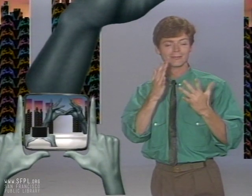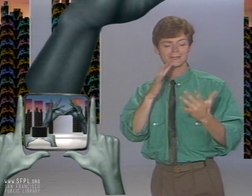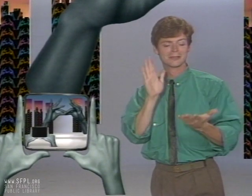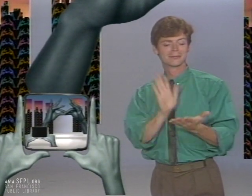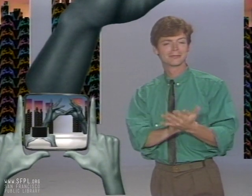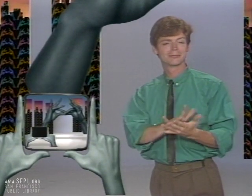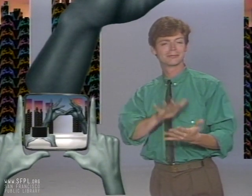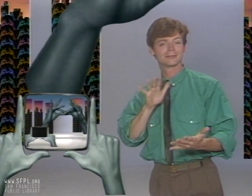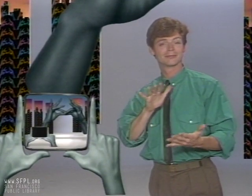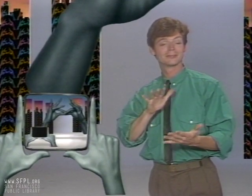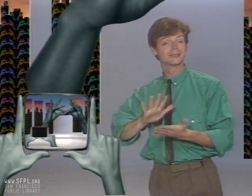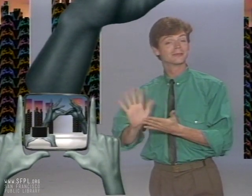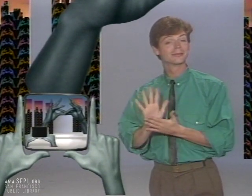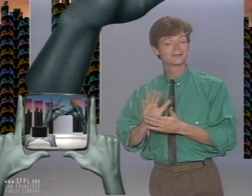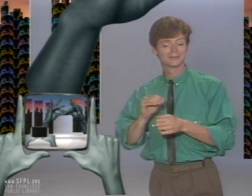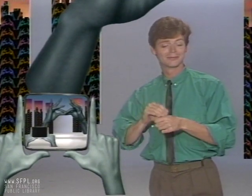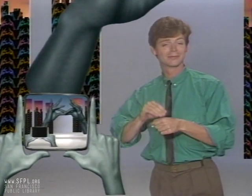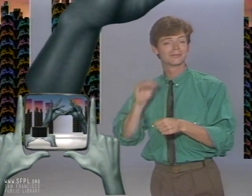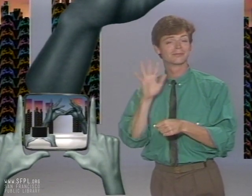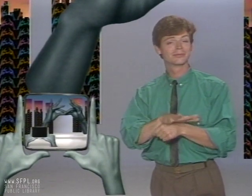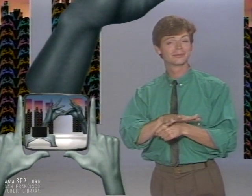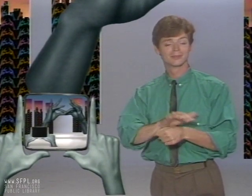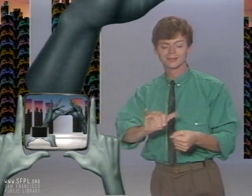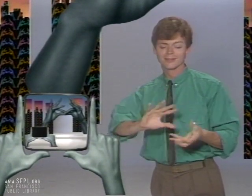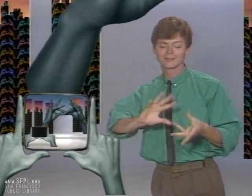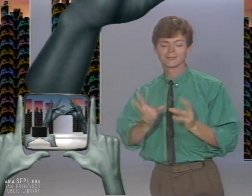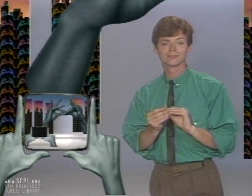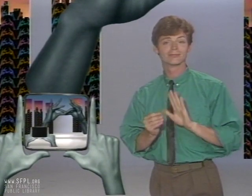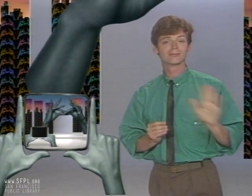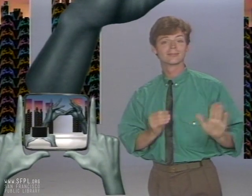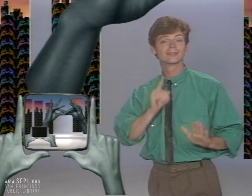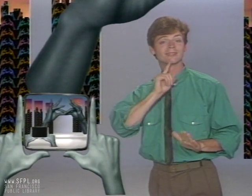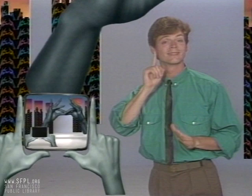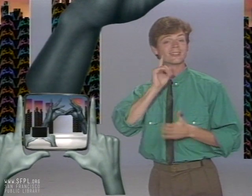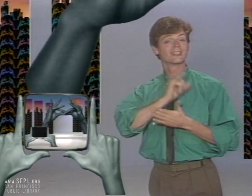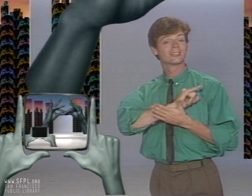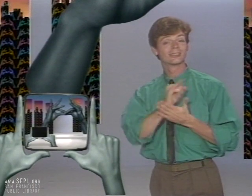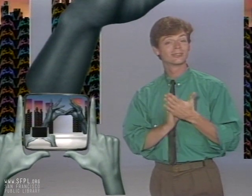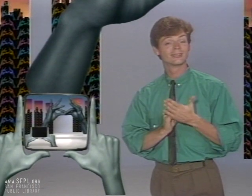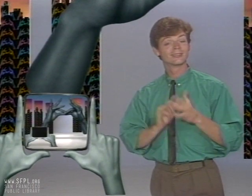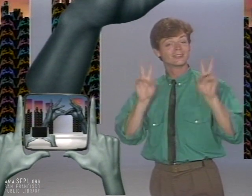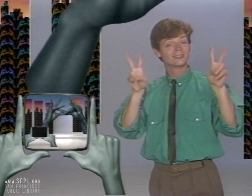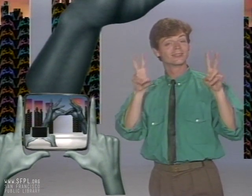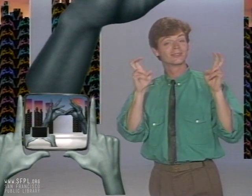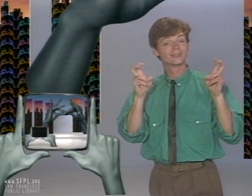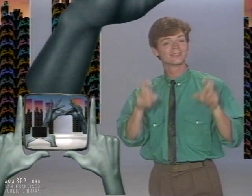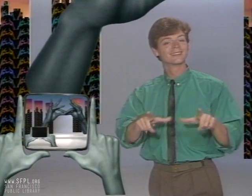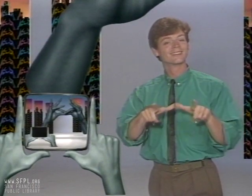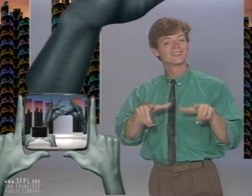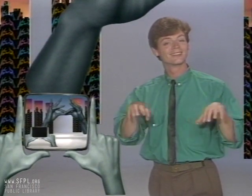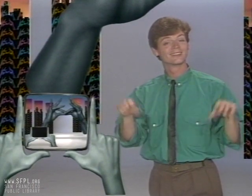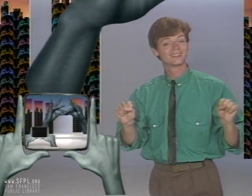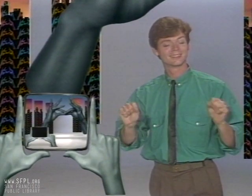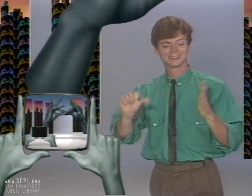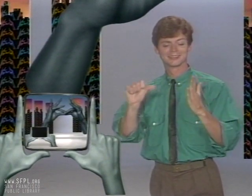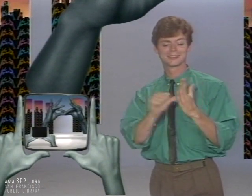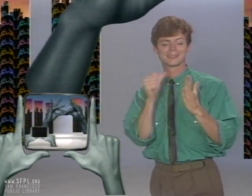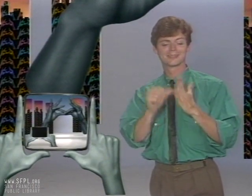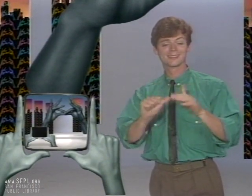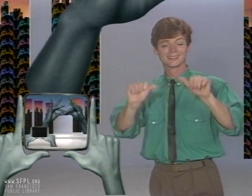ways and contexts, from the cinematic and sculptural to the traditional and narrative. What is truly unique about their works is the way they